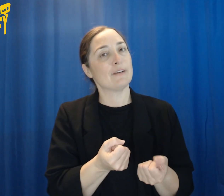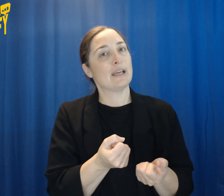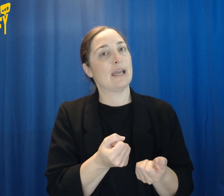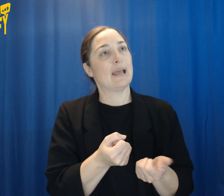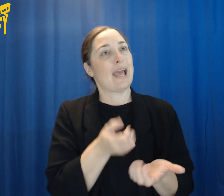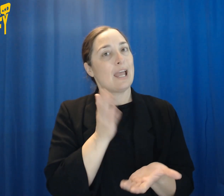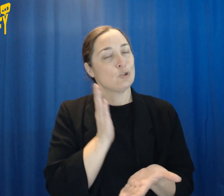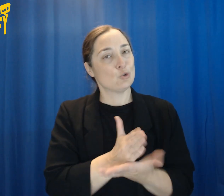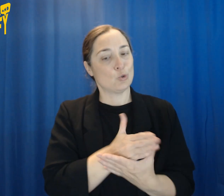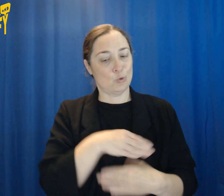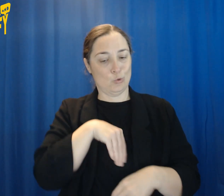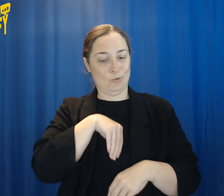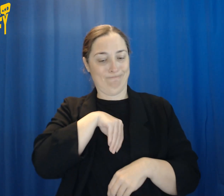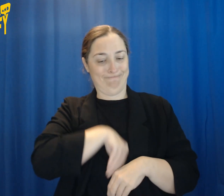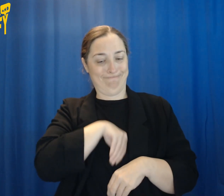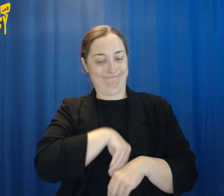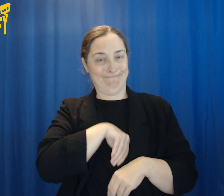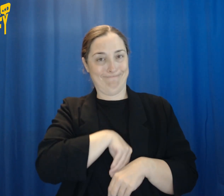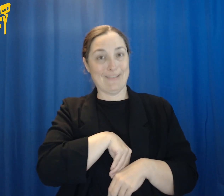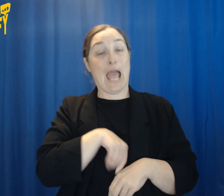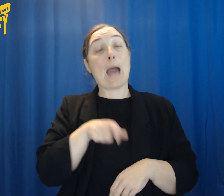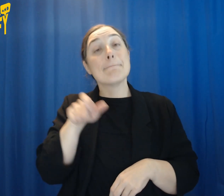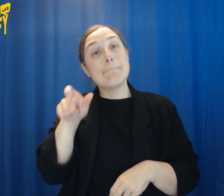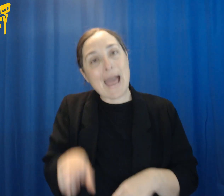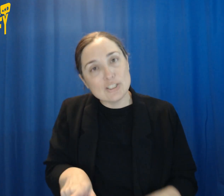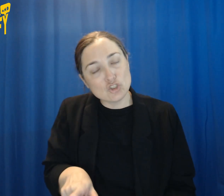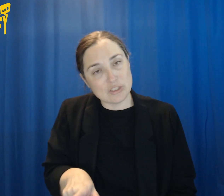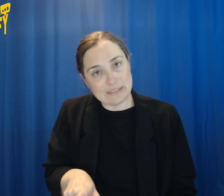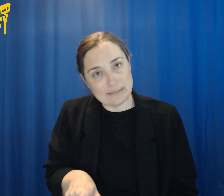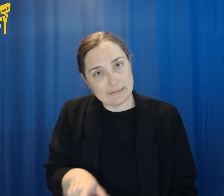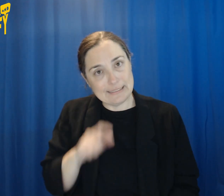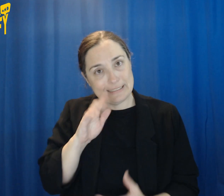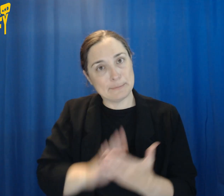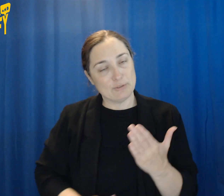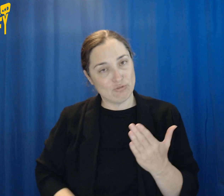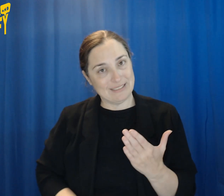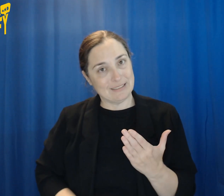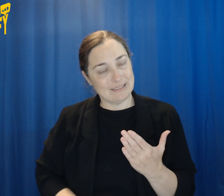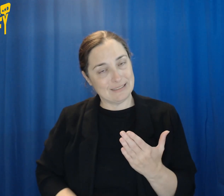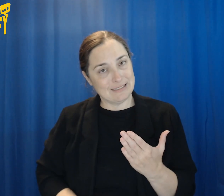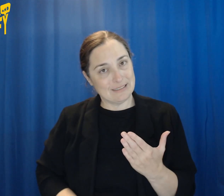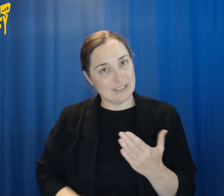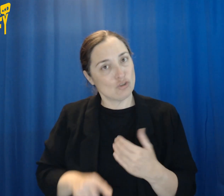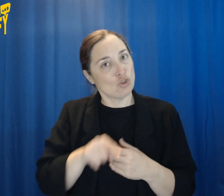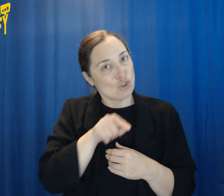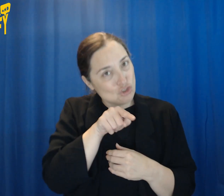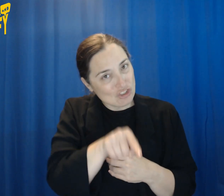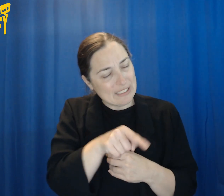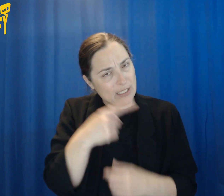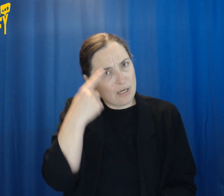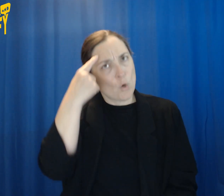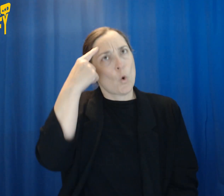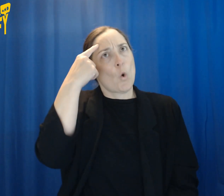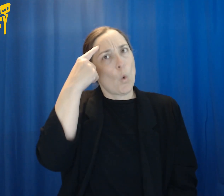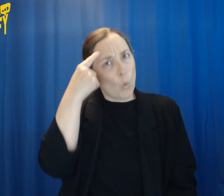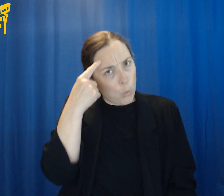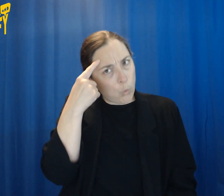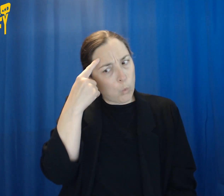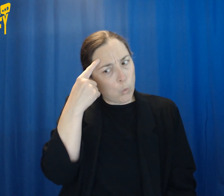inside look into the mind of a patient. And it made her think really hard about how she interacts with